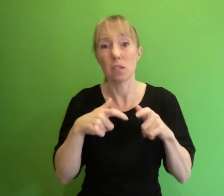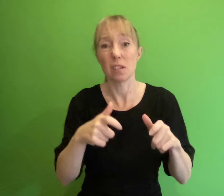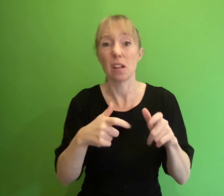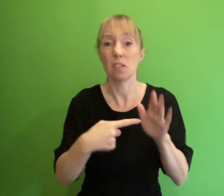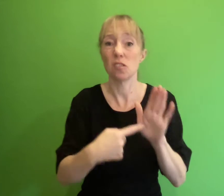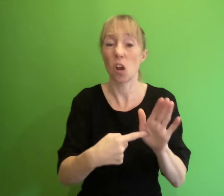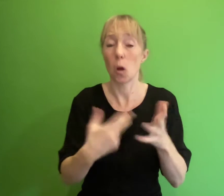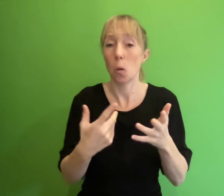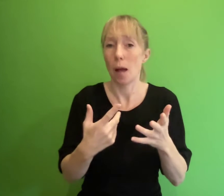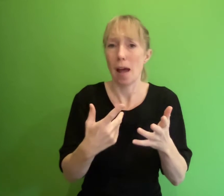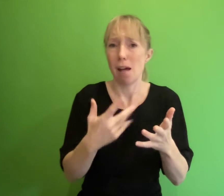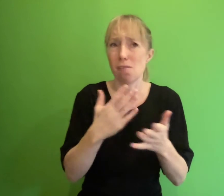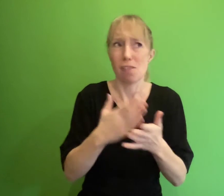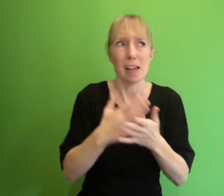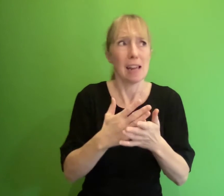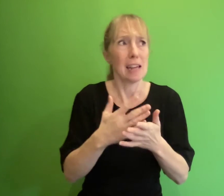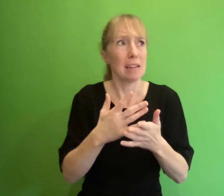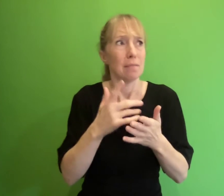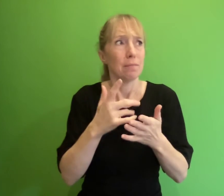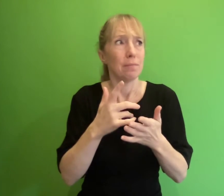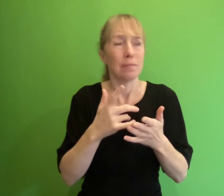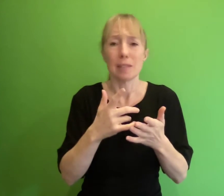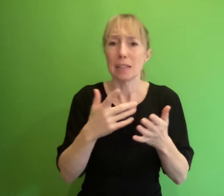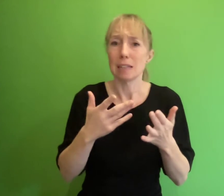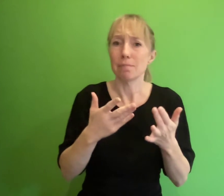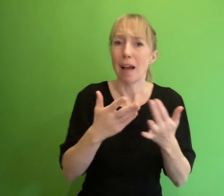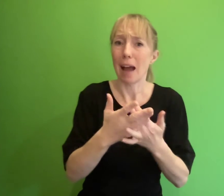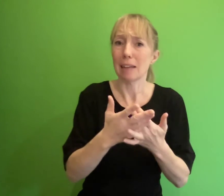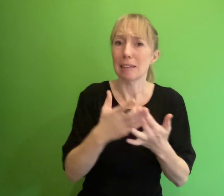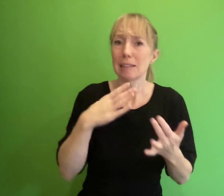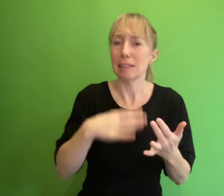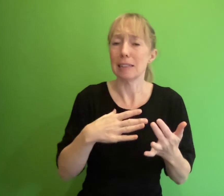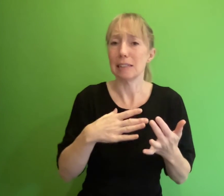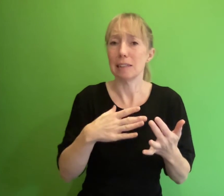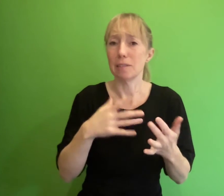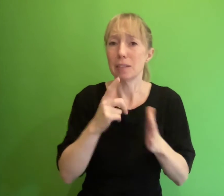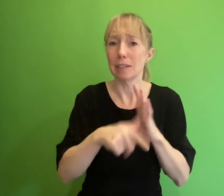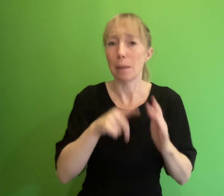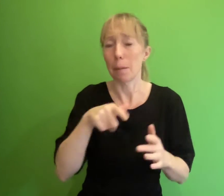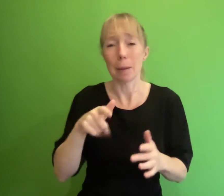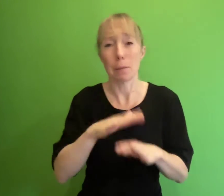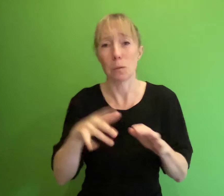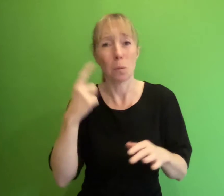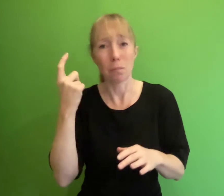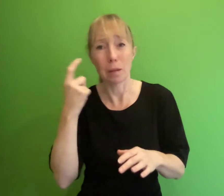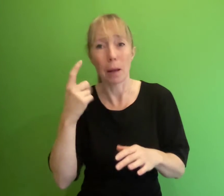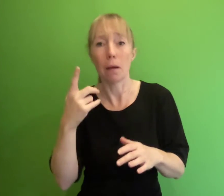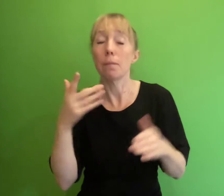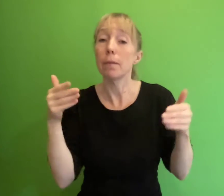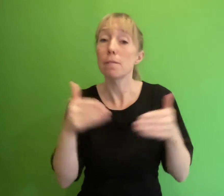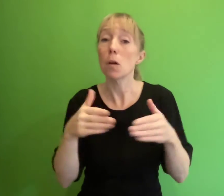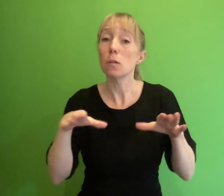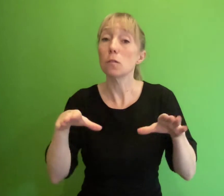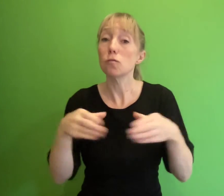actively considered. In the focus group, literature organisations debated whether this lack of